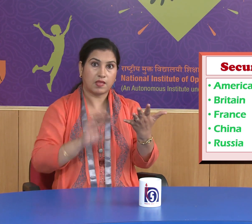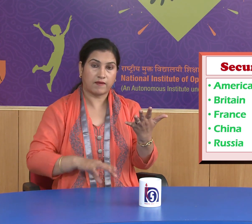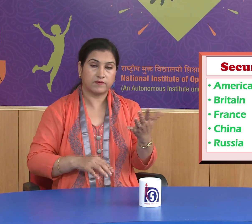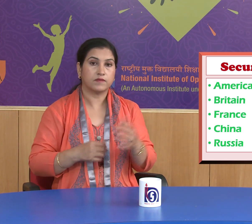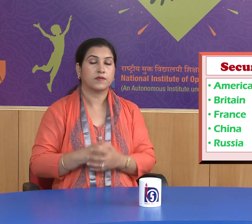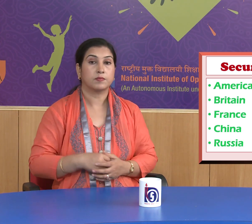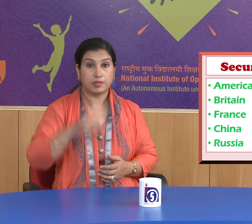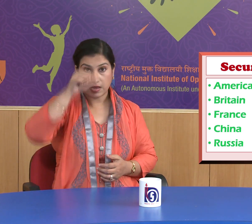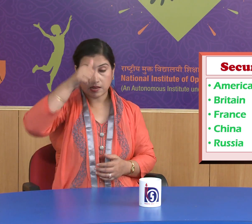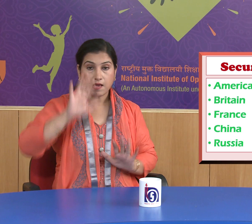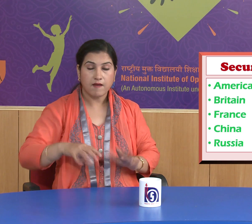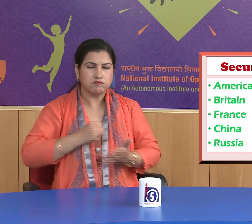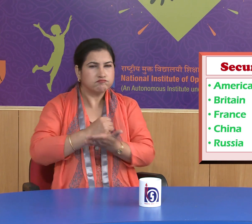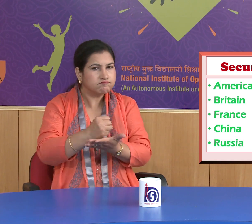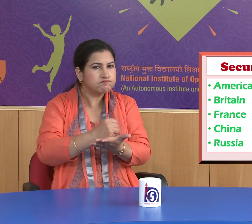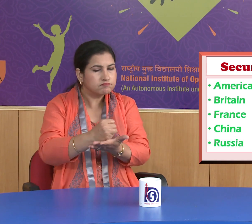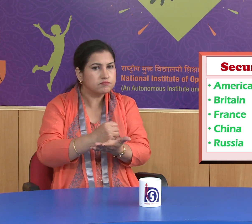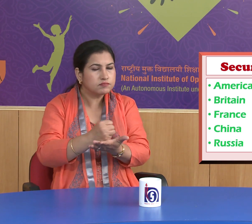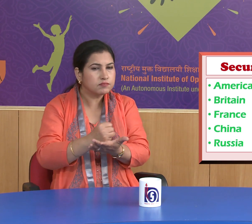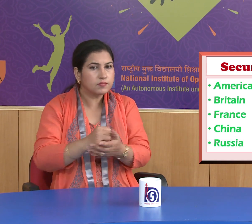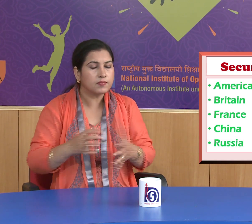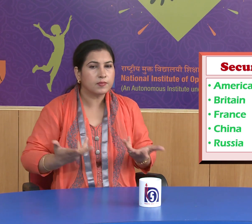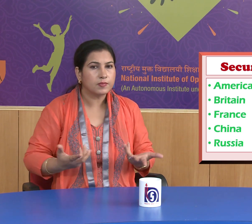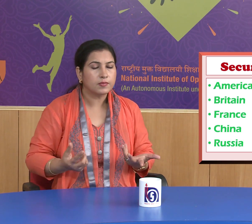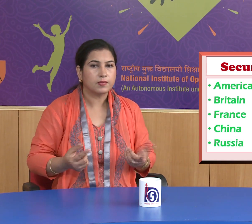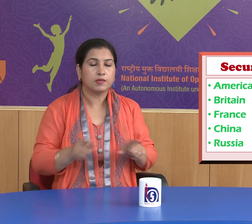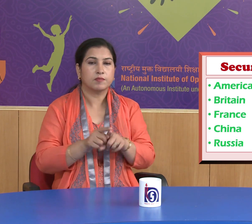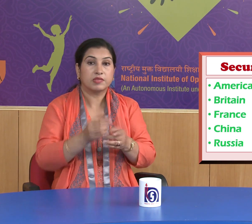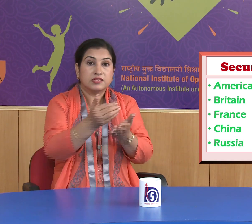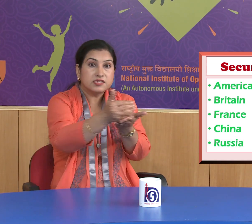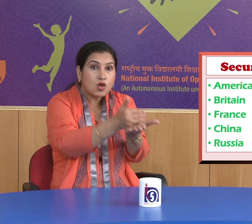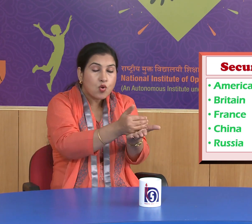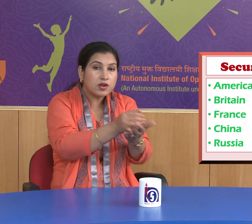India has been trying to get a place in the Security Council.